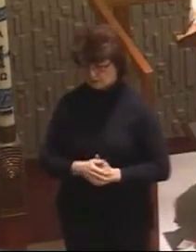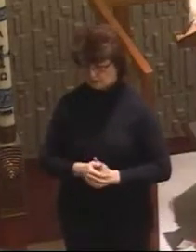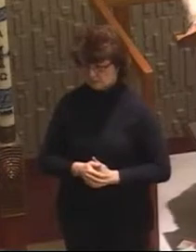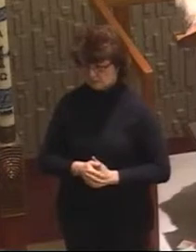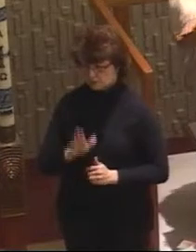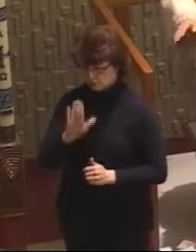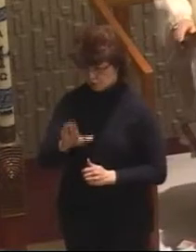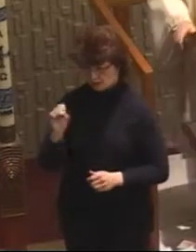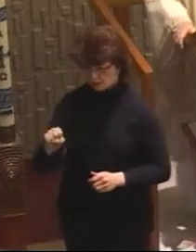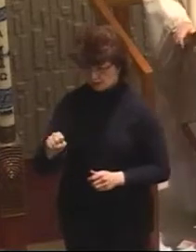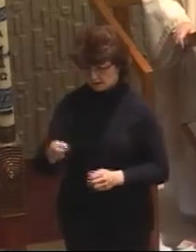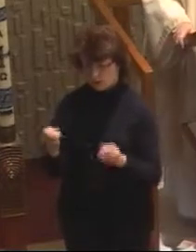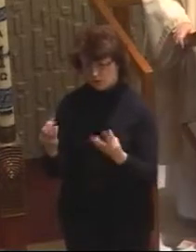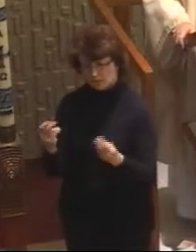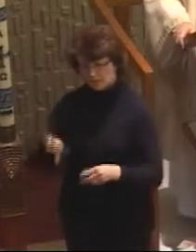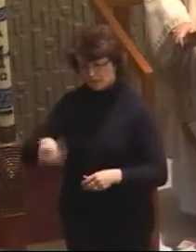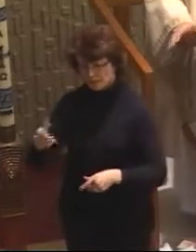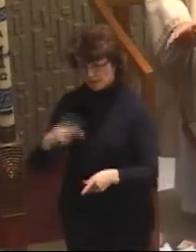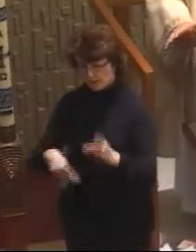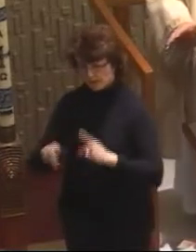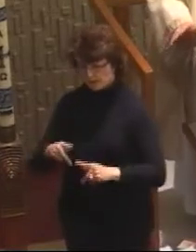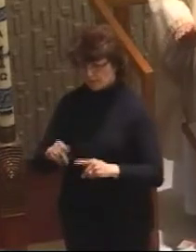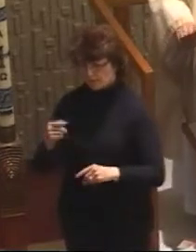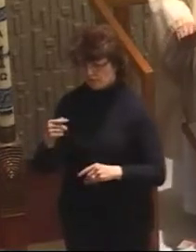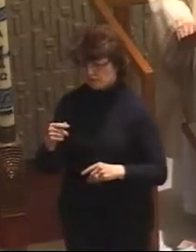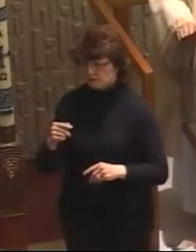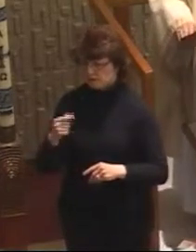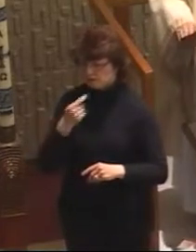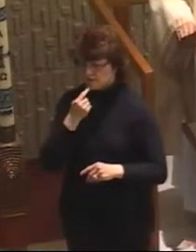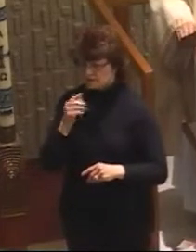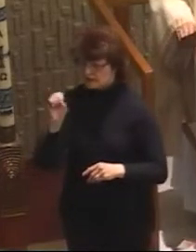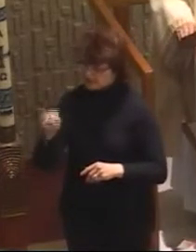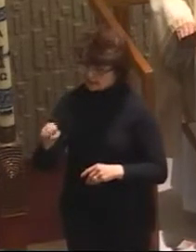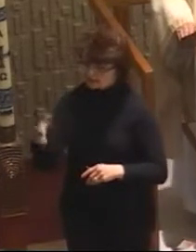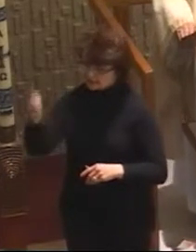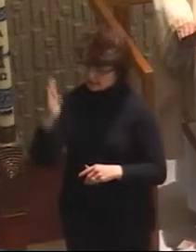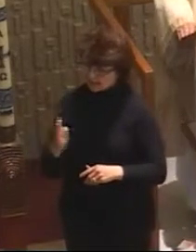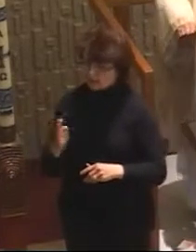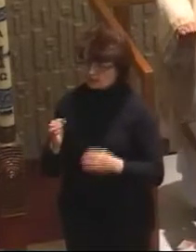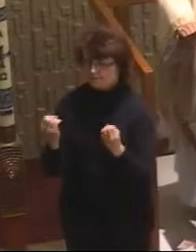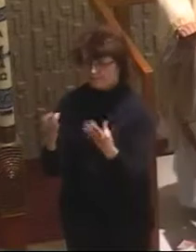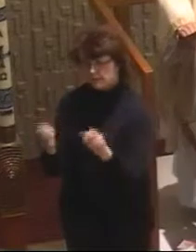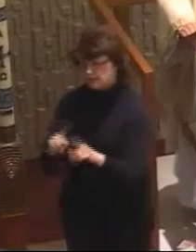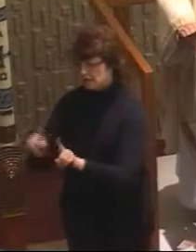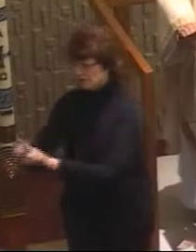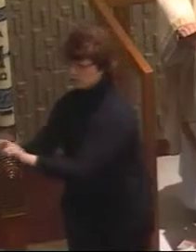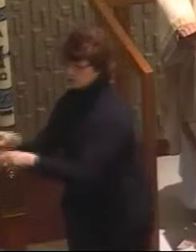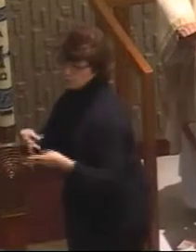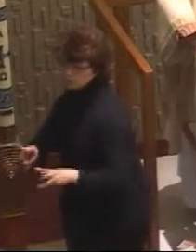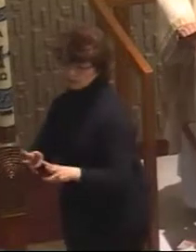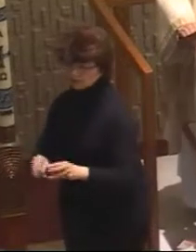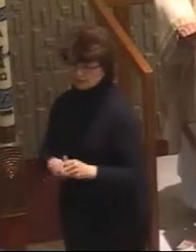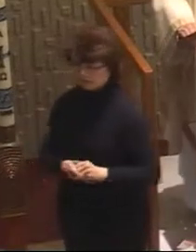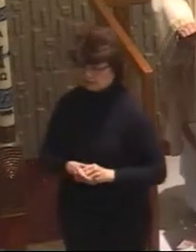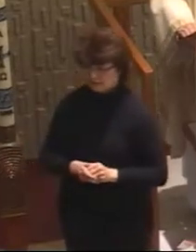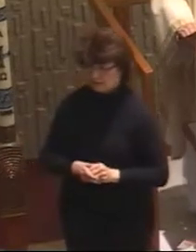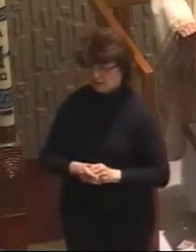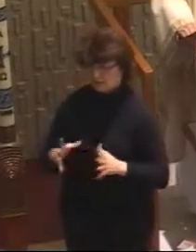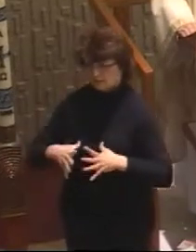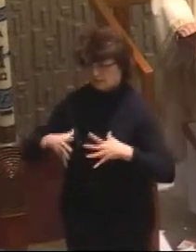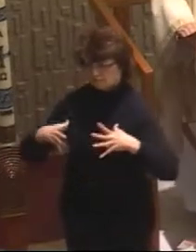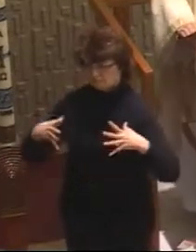And so many other people that have said yes to God in so many different ways. It's